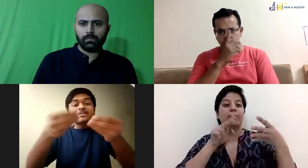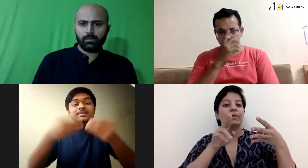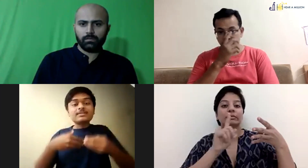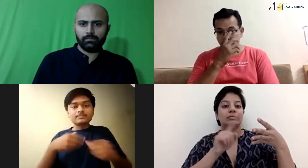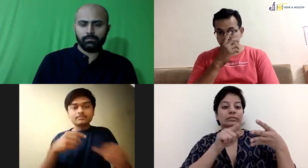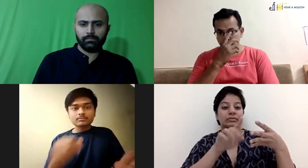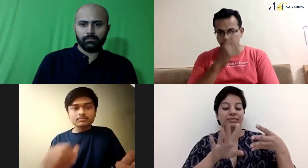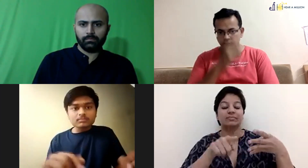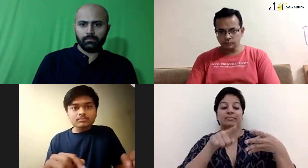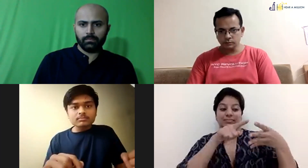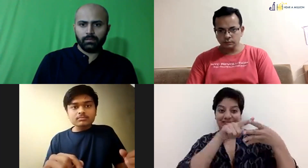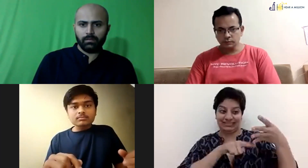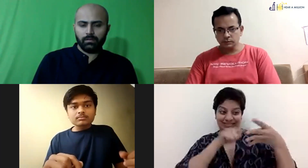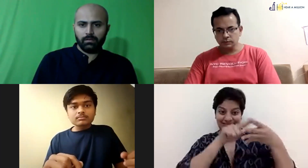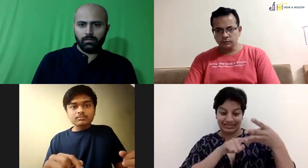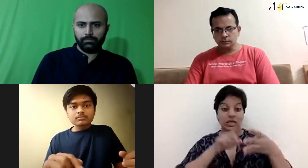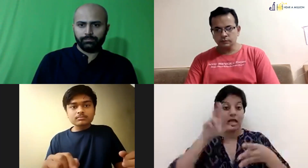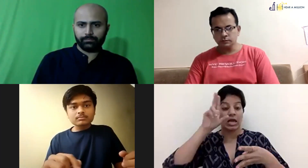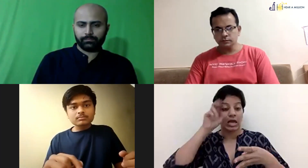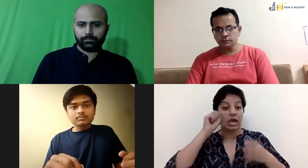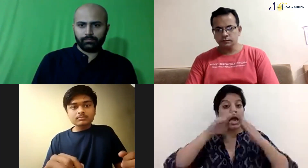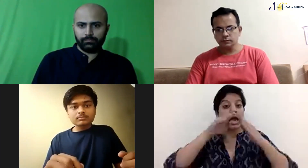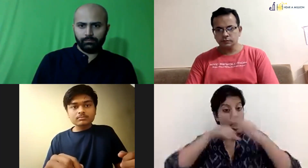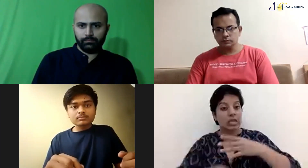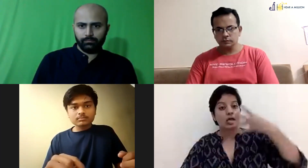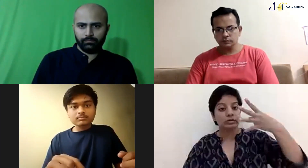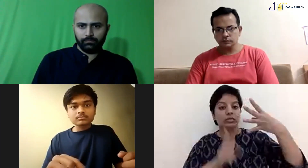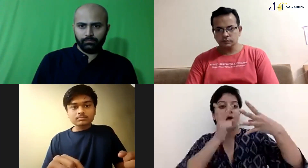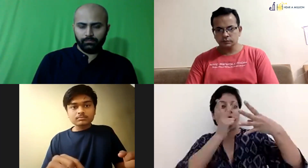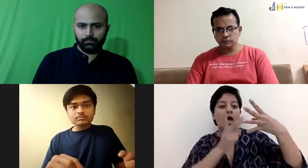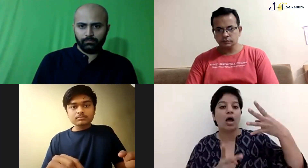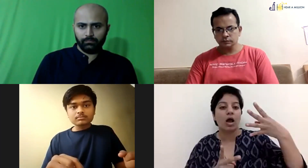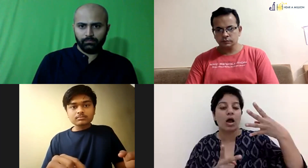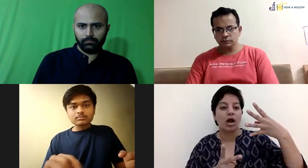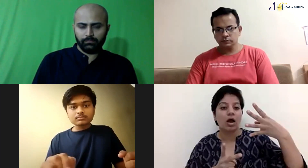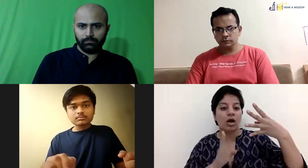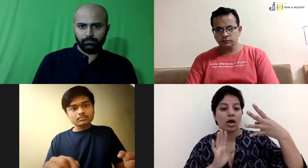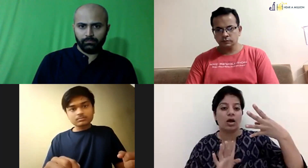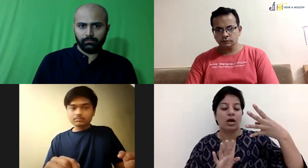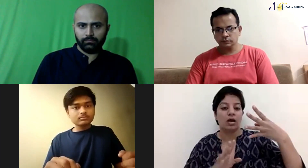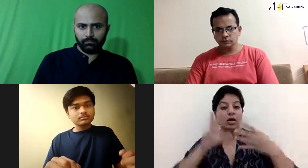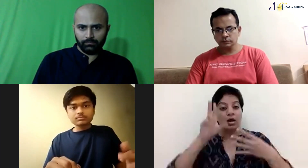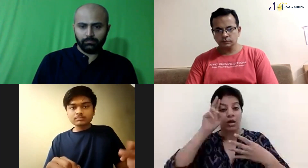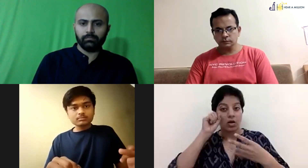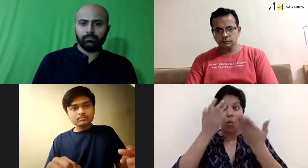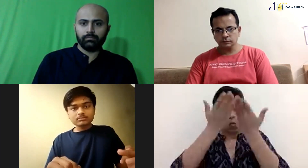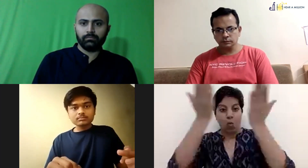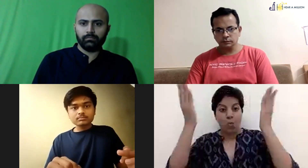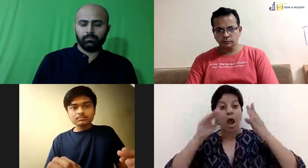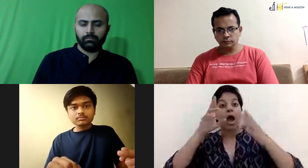was just thinking, what experience you can share with us? You know, the four of the things in Usher syndrome, we have four different